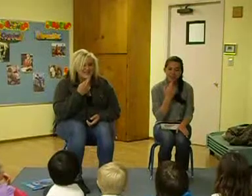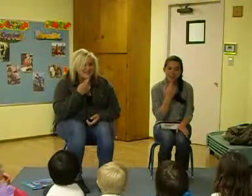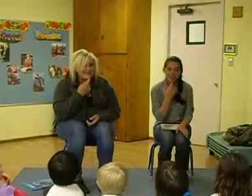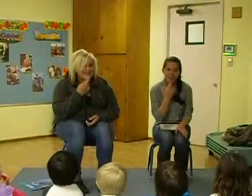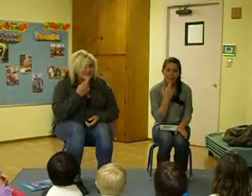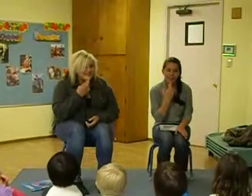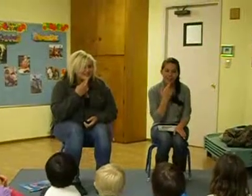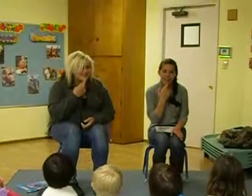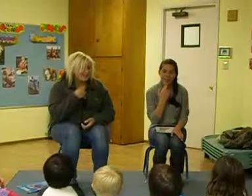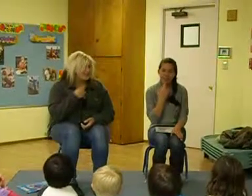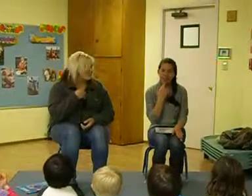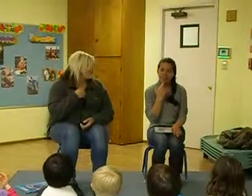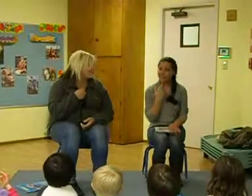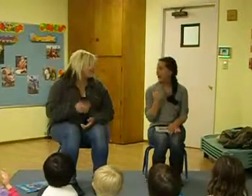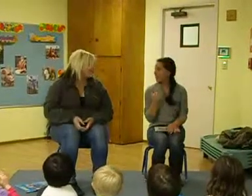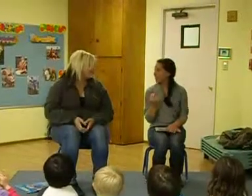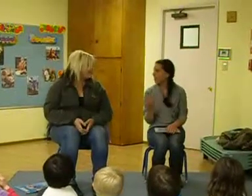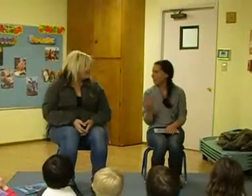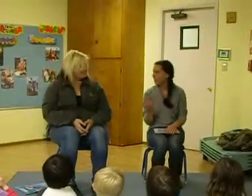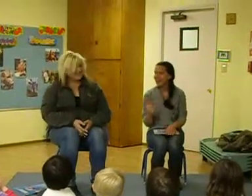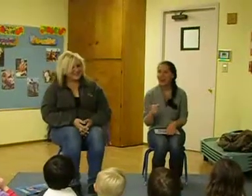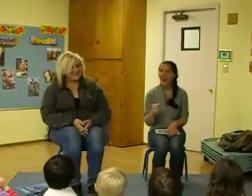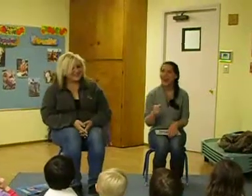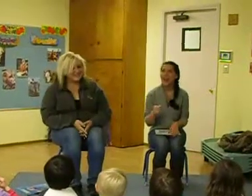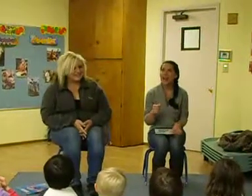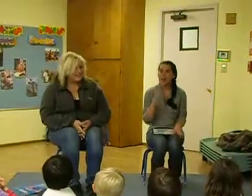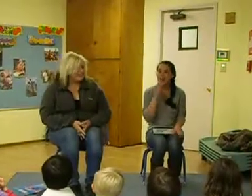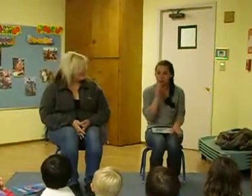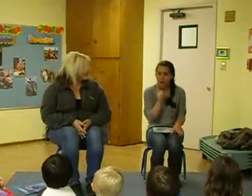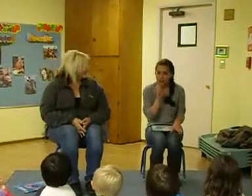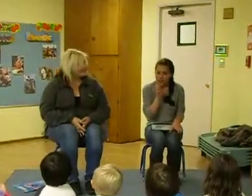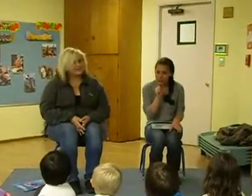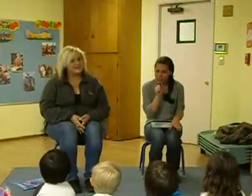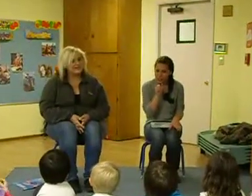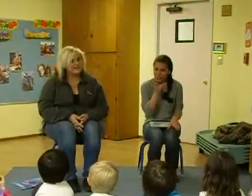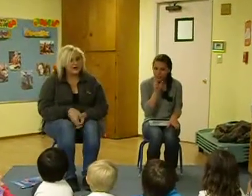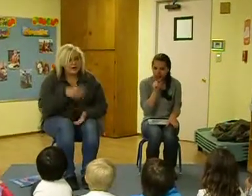it. You're so smart. And orange.